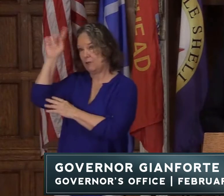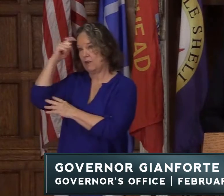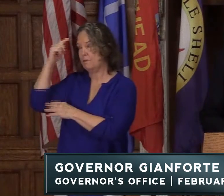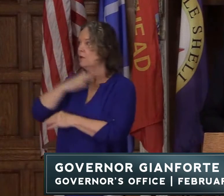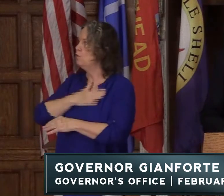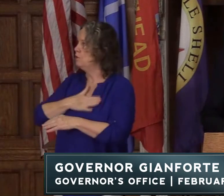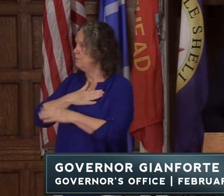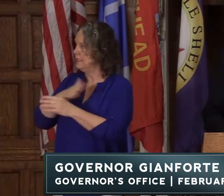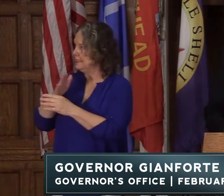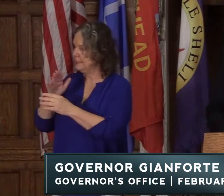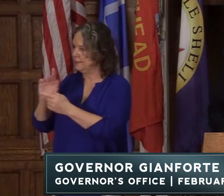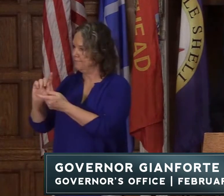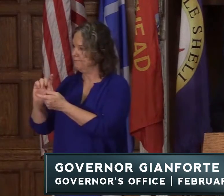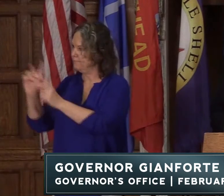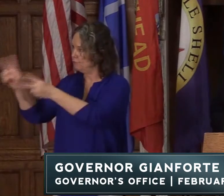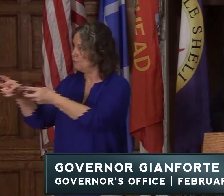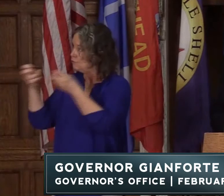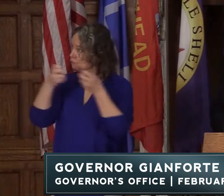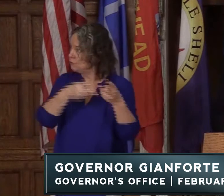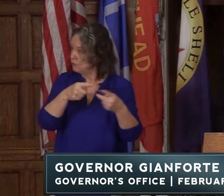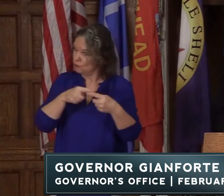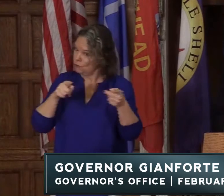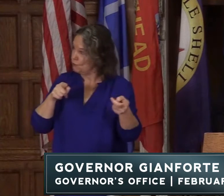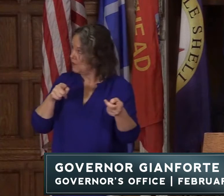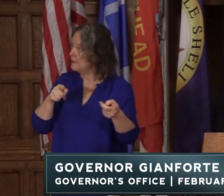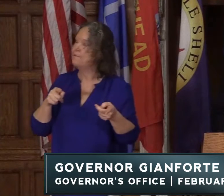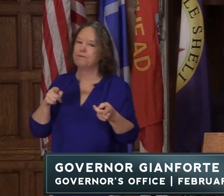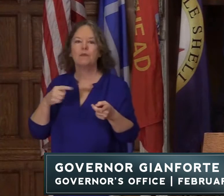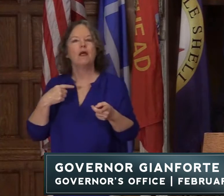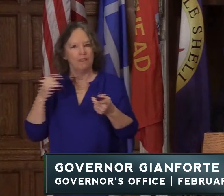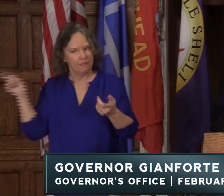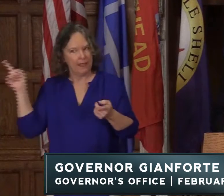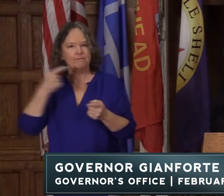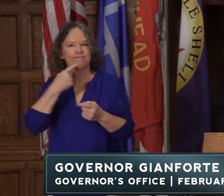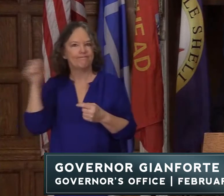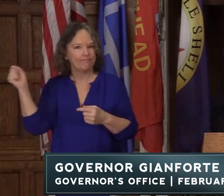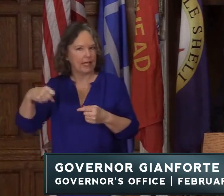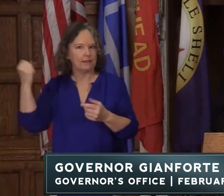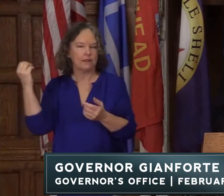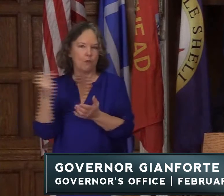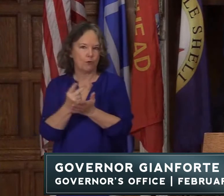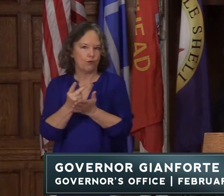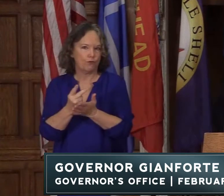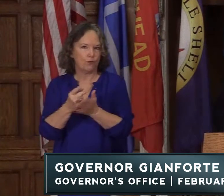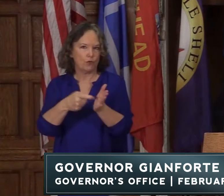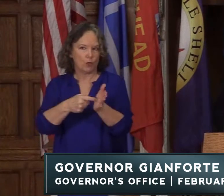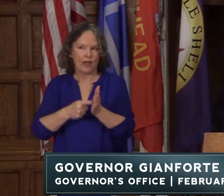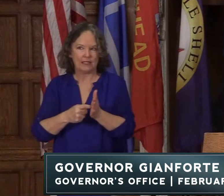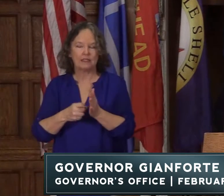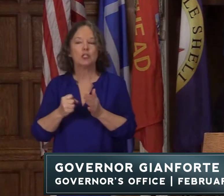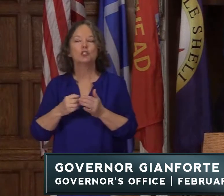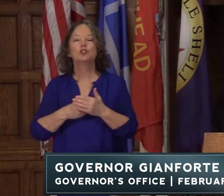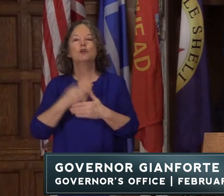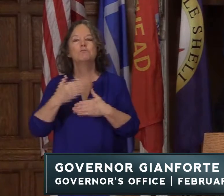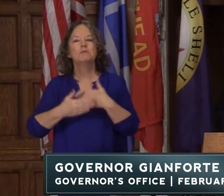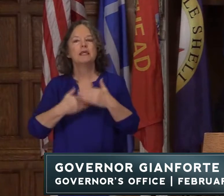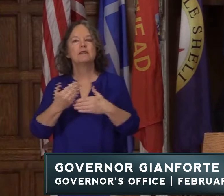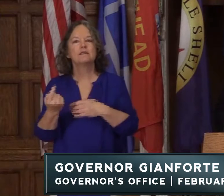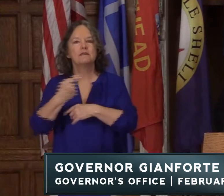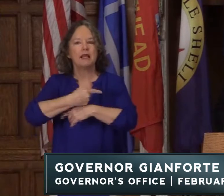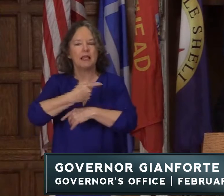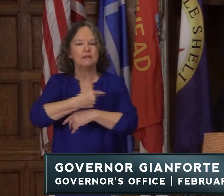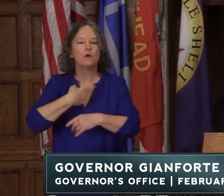these doses. This request has been approved. In the coming days, we will be releasing these doses